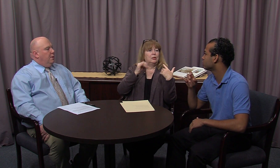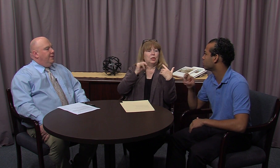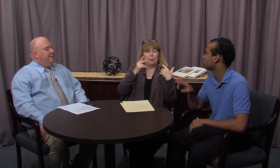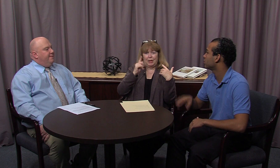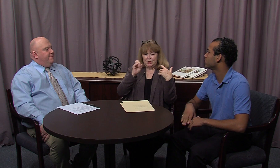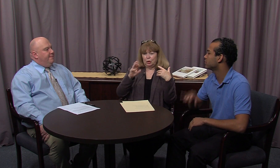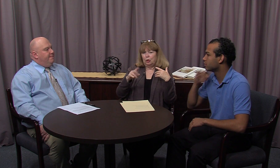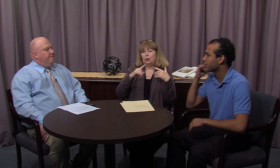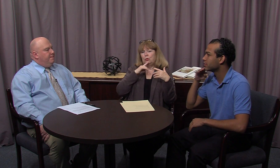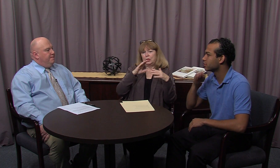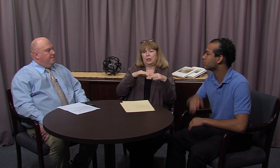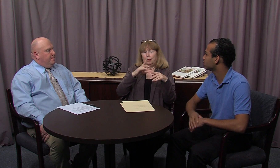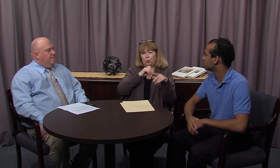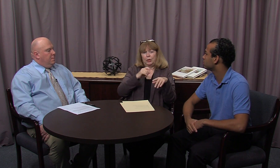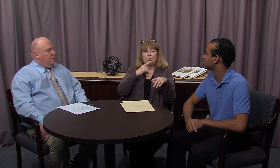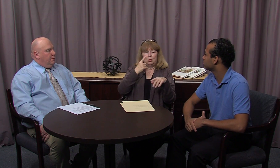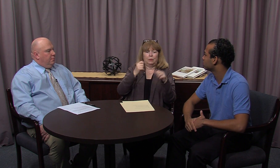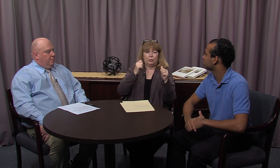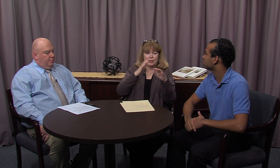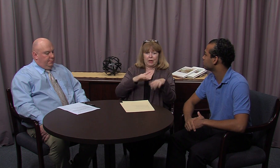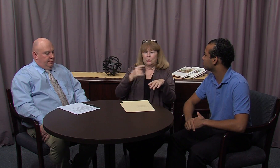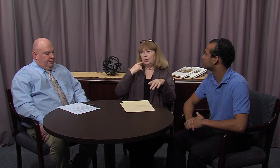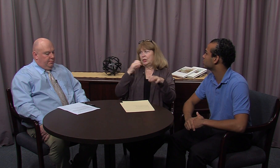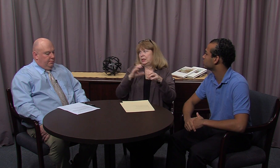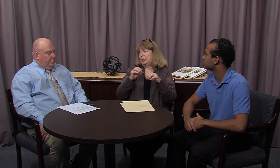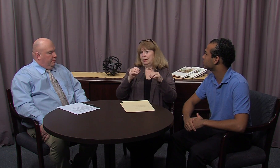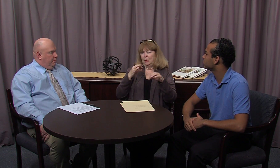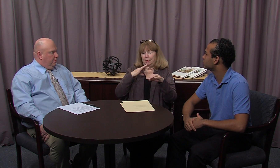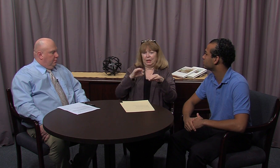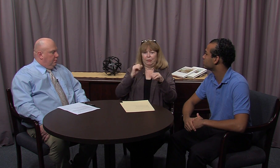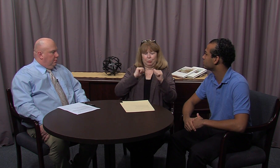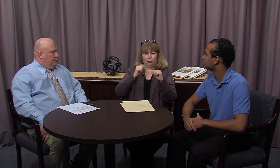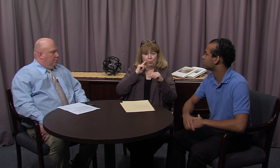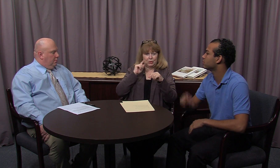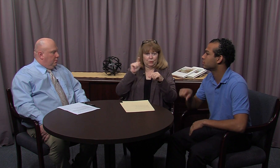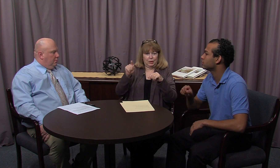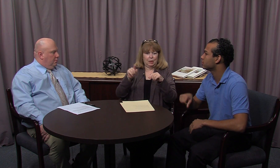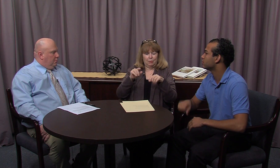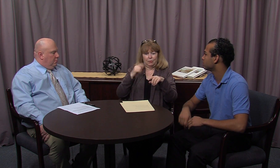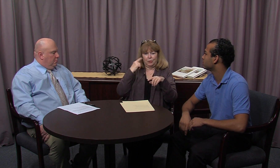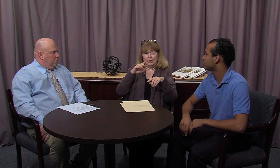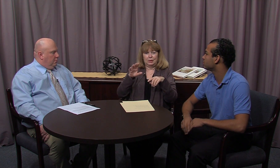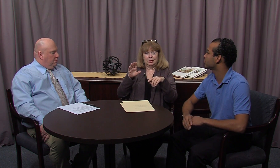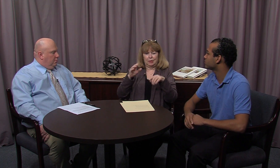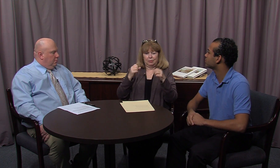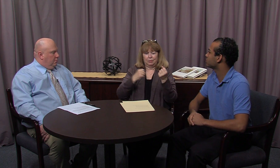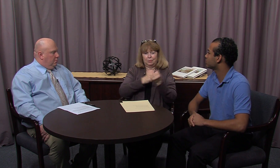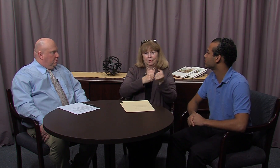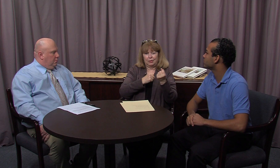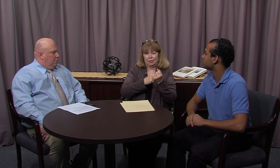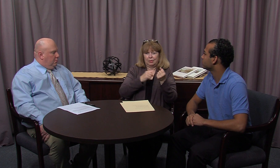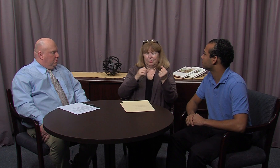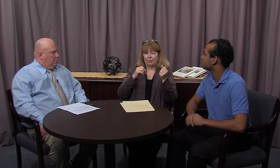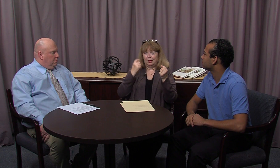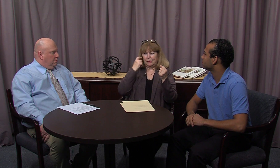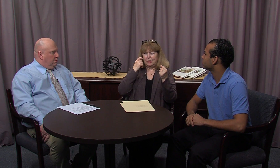John Basinger, who is on our board, he was one of the first actors. We just did a benefit performance for him, for his, he